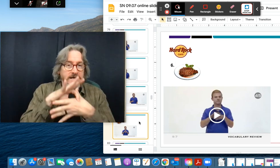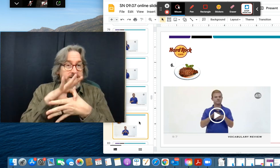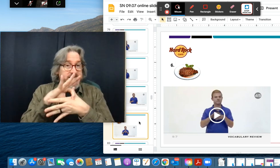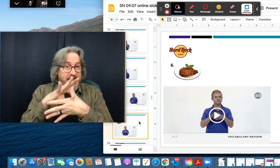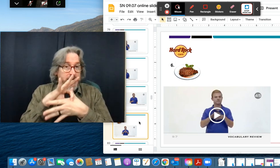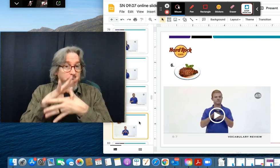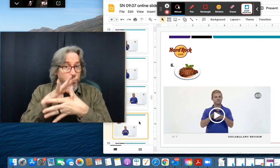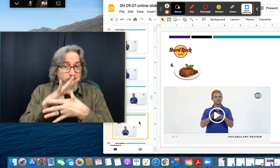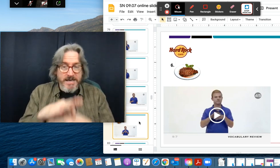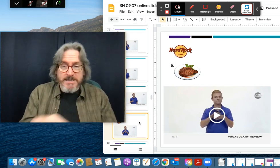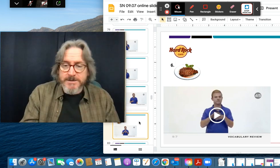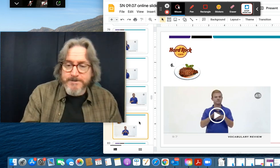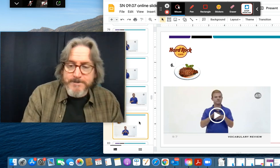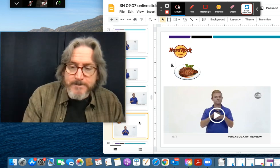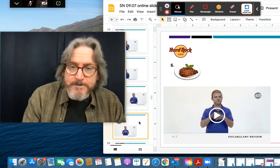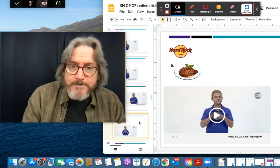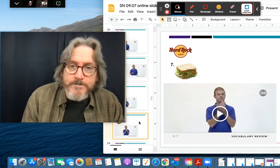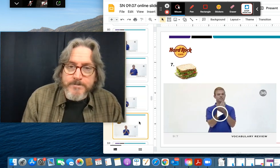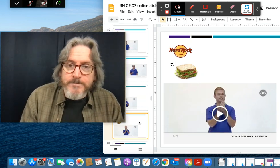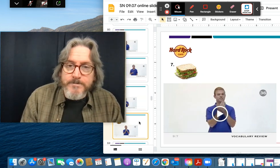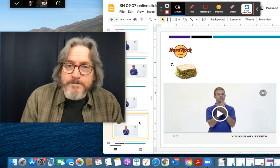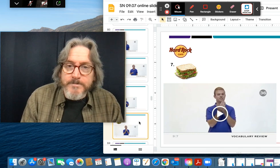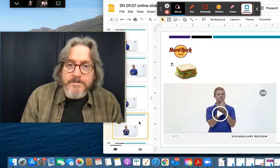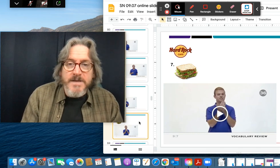And again, steak or meat.